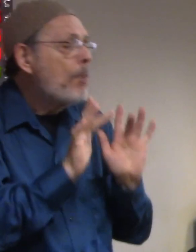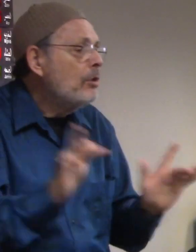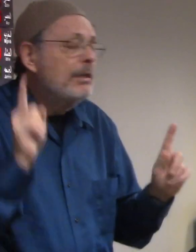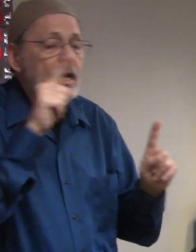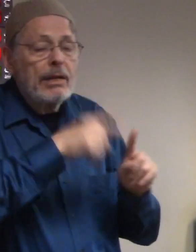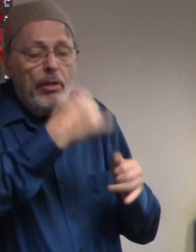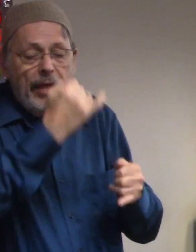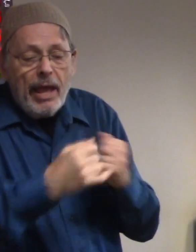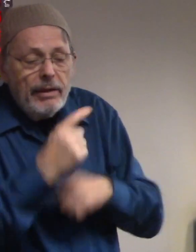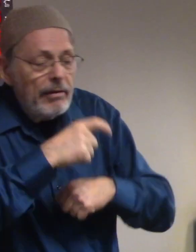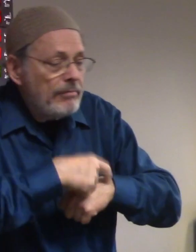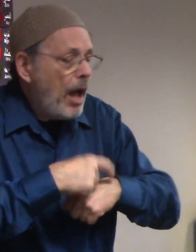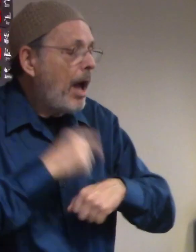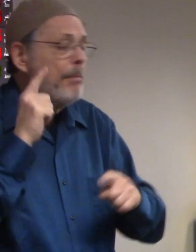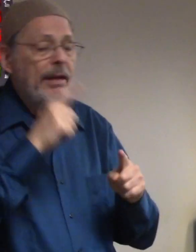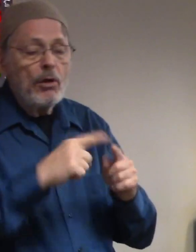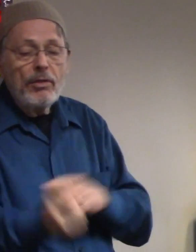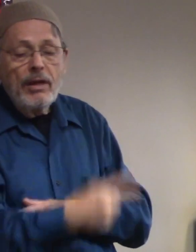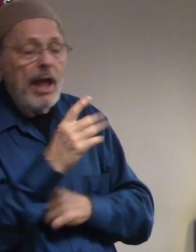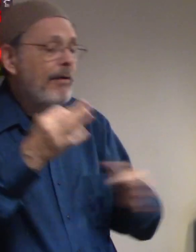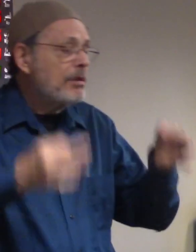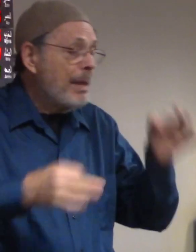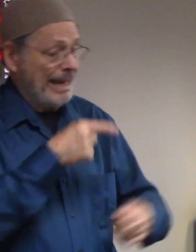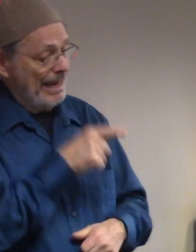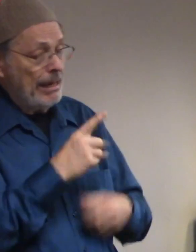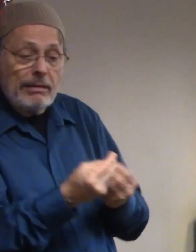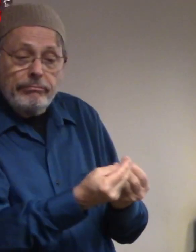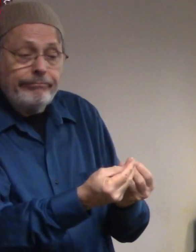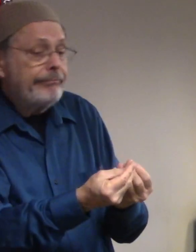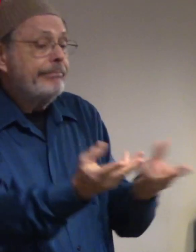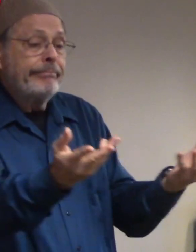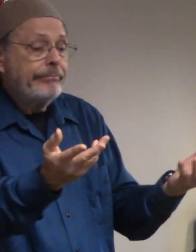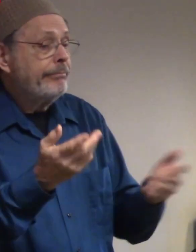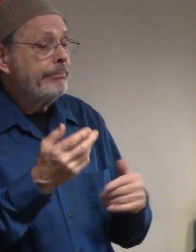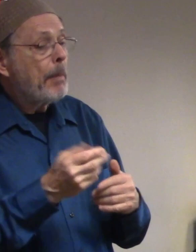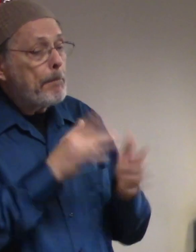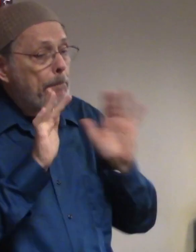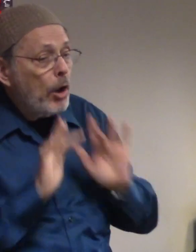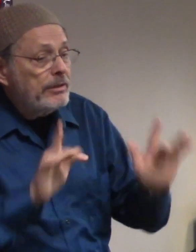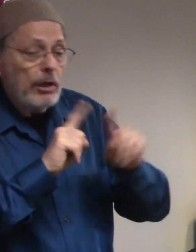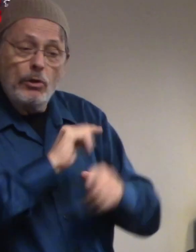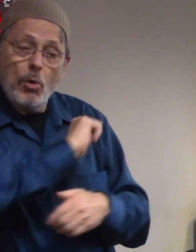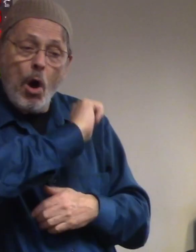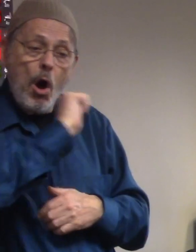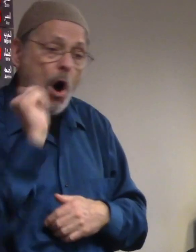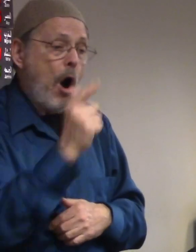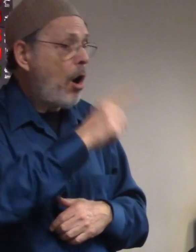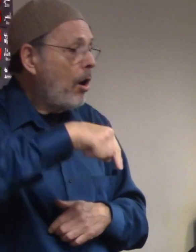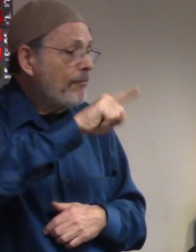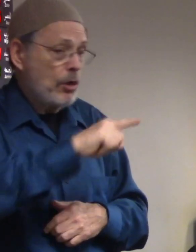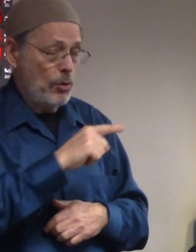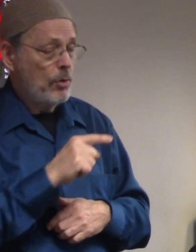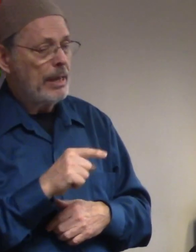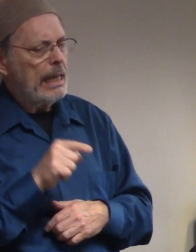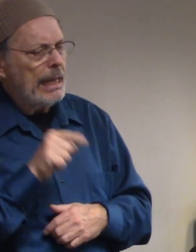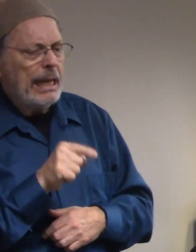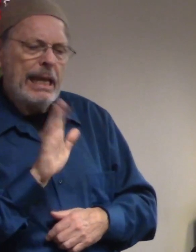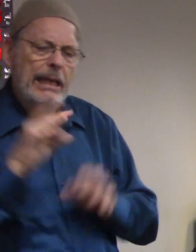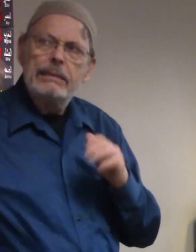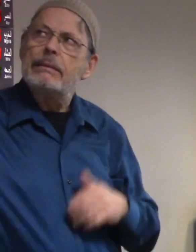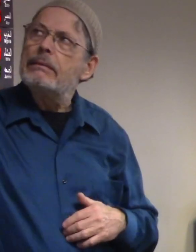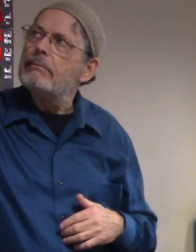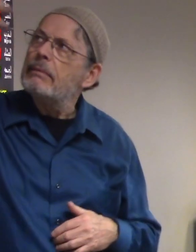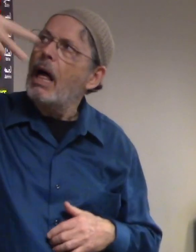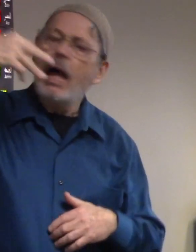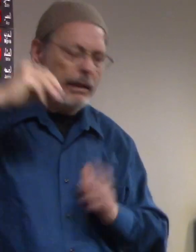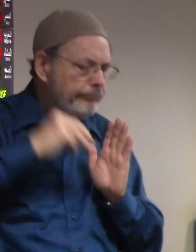time, to the day of judgment. He is a mercy for you and I. He is a mercy for all of us here, brothers and sisters. He's amongst us, his light, his sunnah.